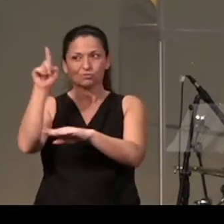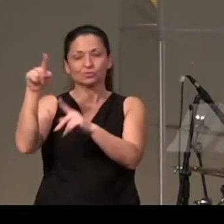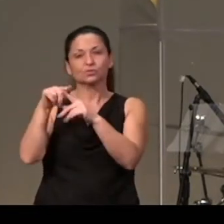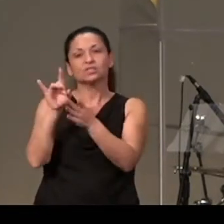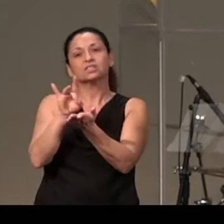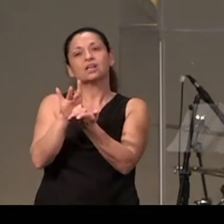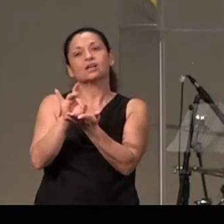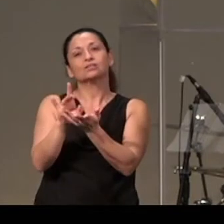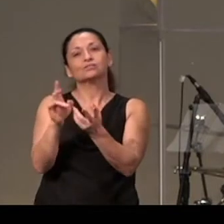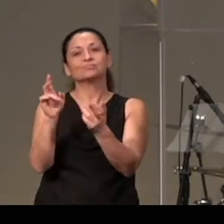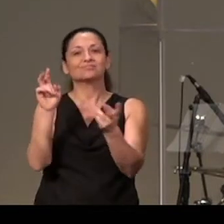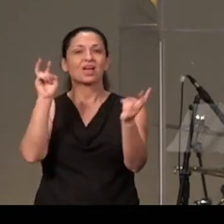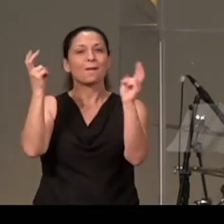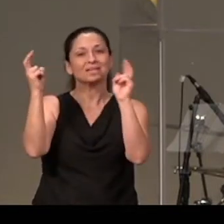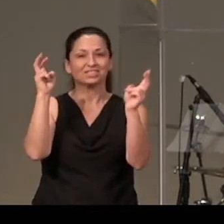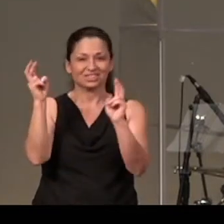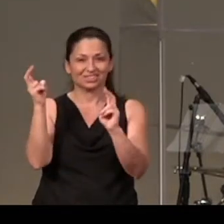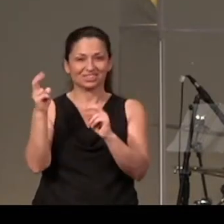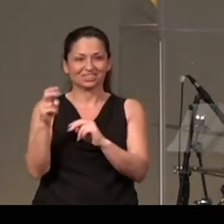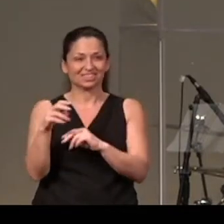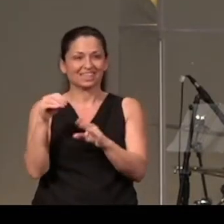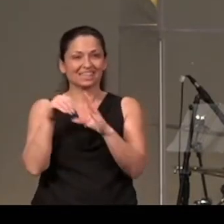me, how's your son?